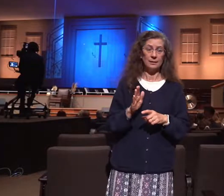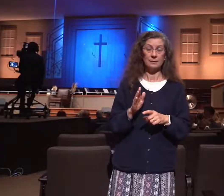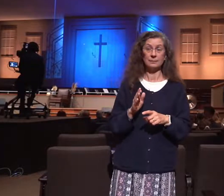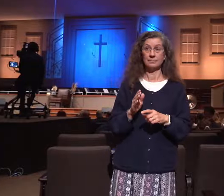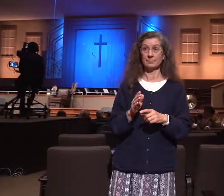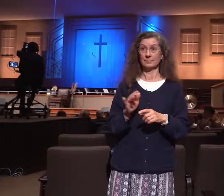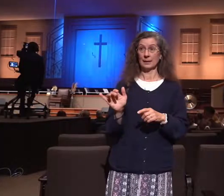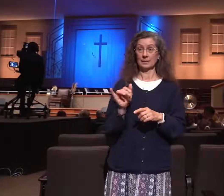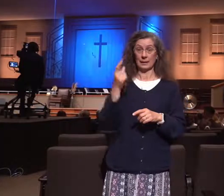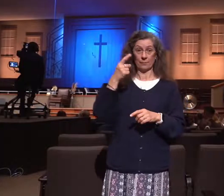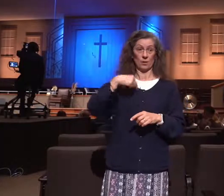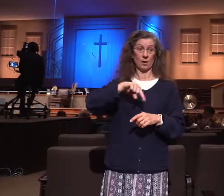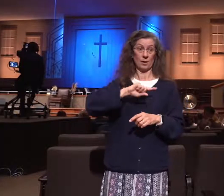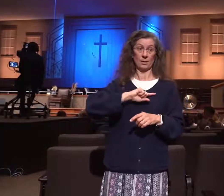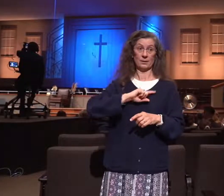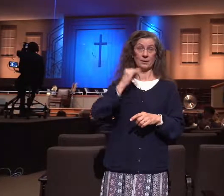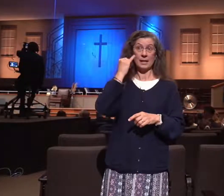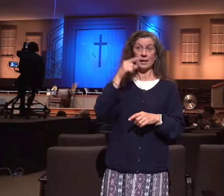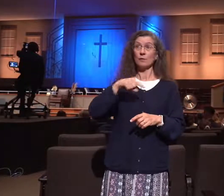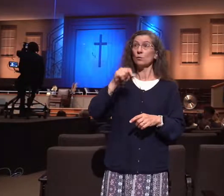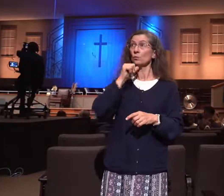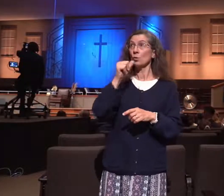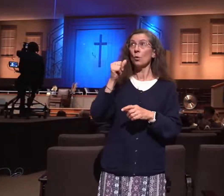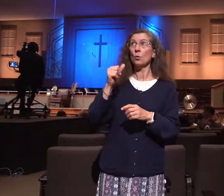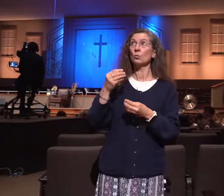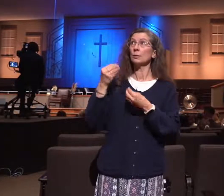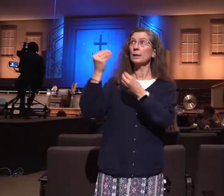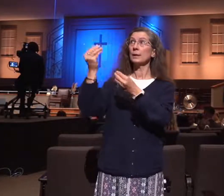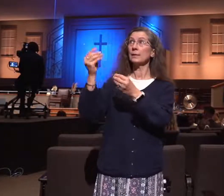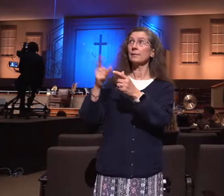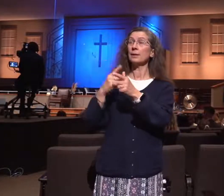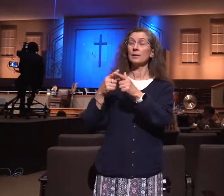tithe, you are robbing yourself.